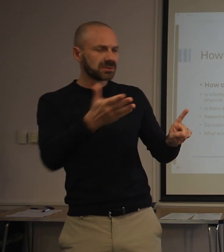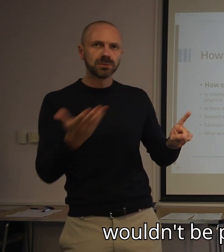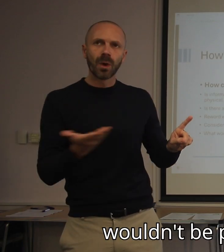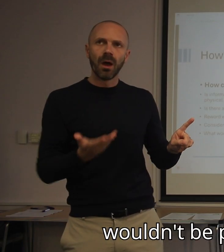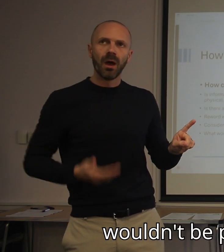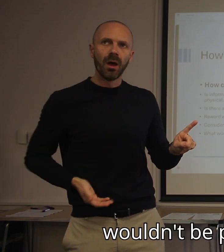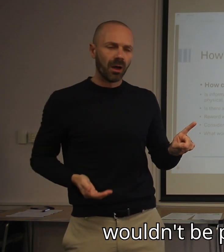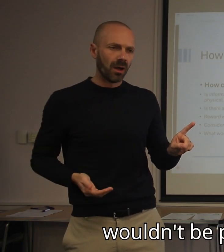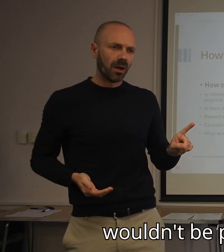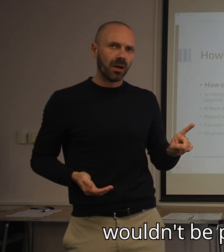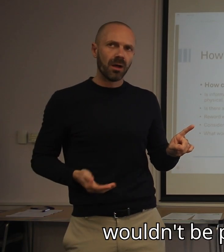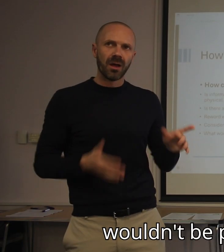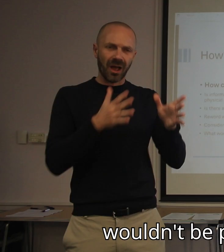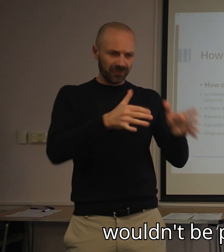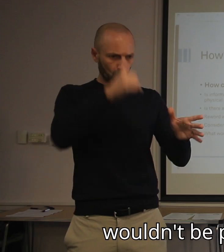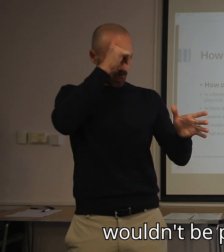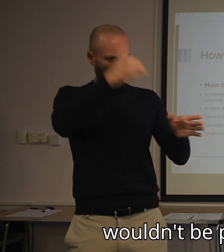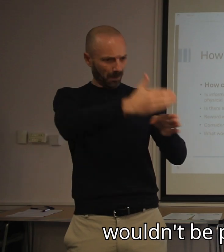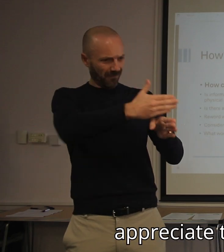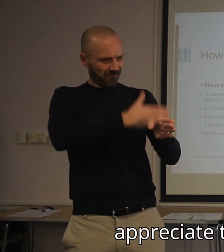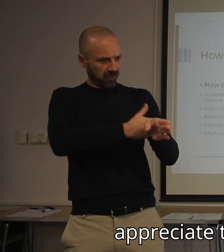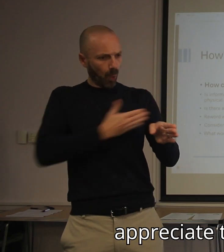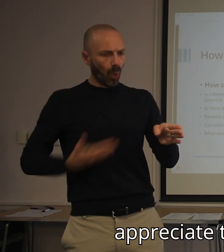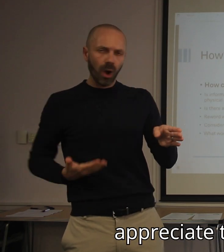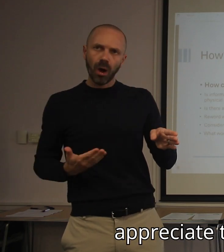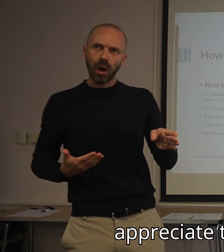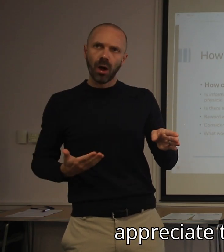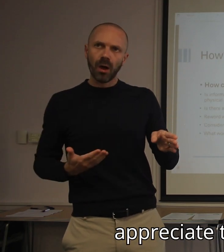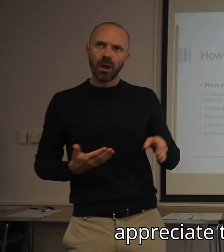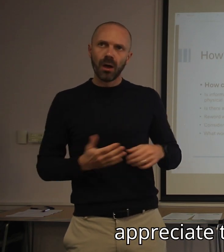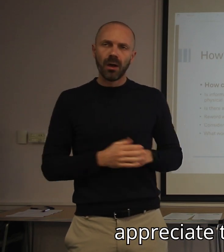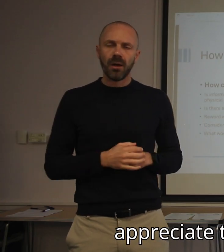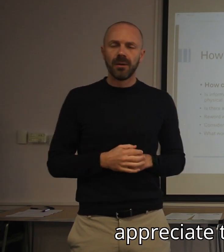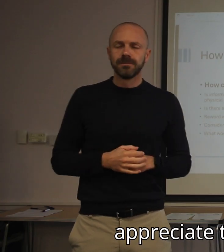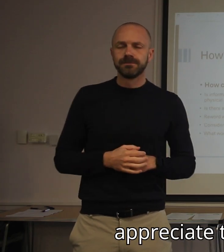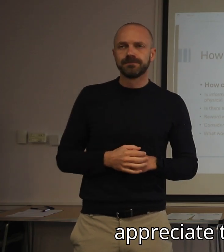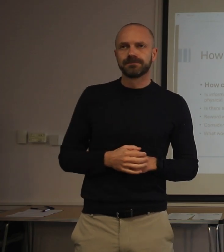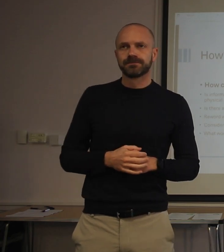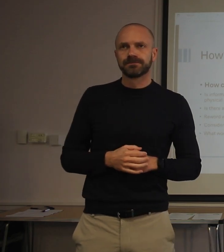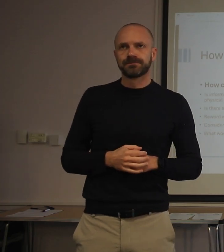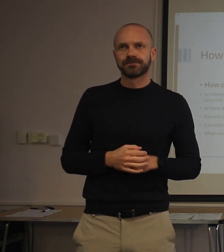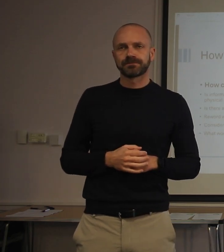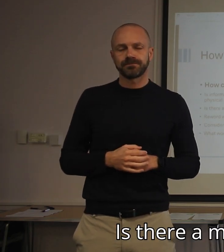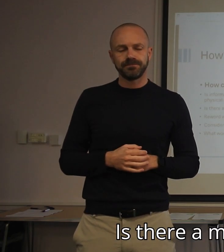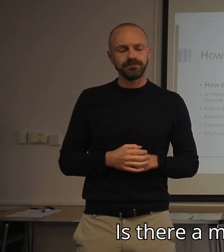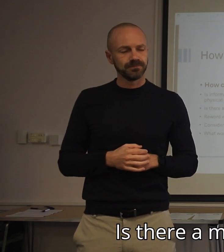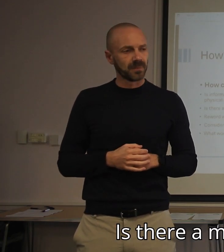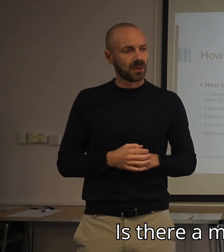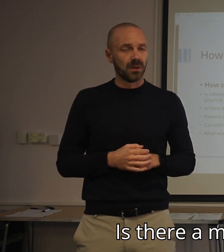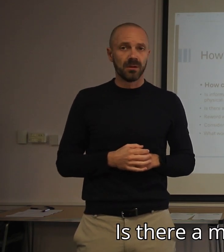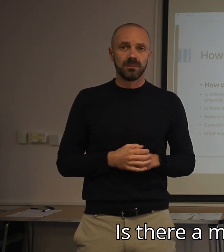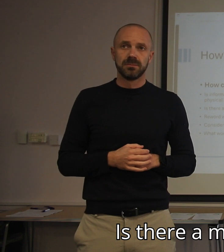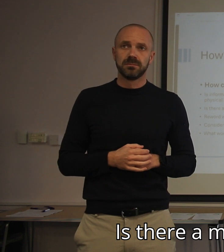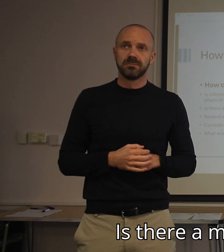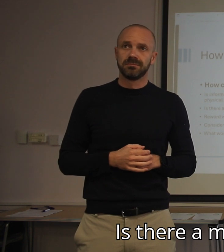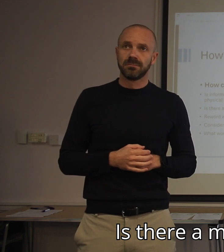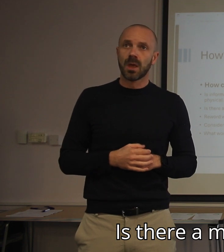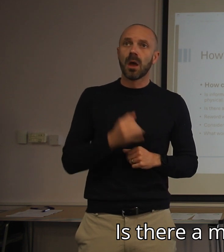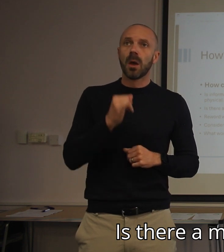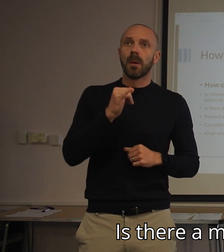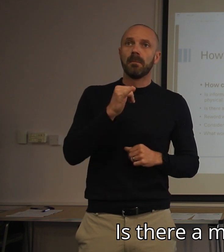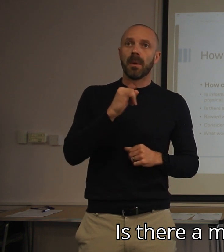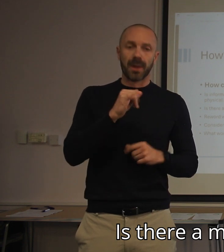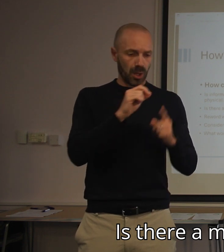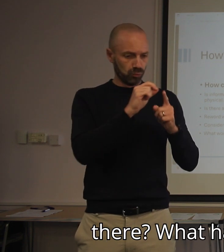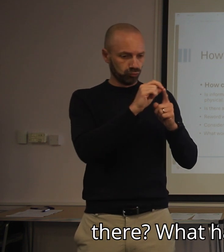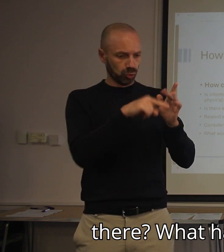or wouldn't be particularly easy for them to appreciate the response that they get. Is there a map at the